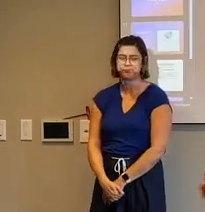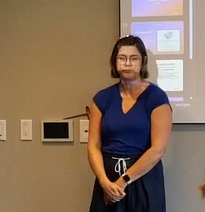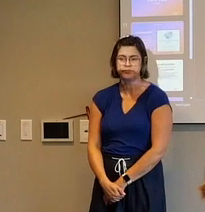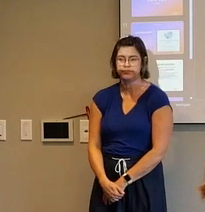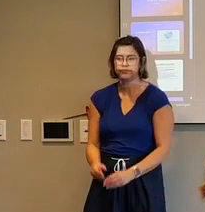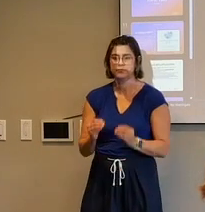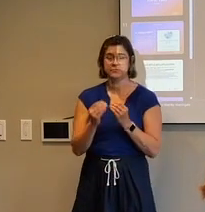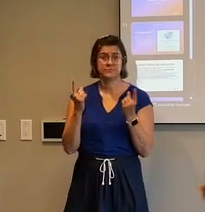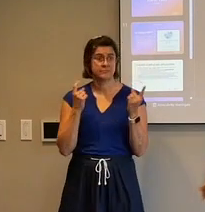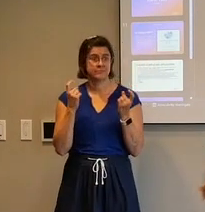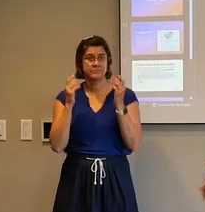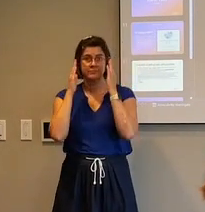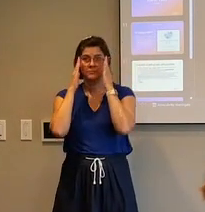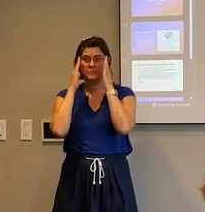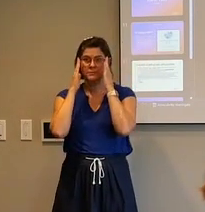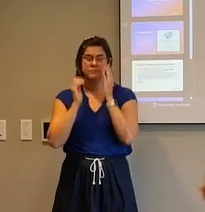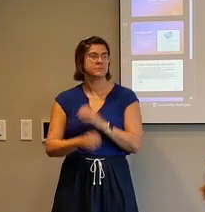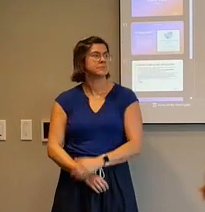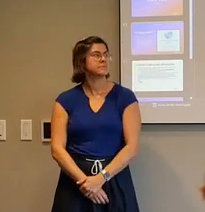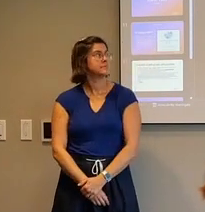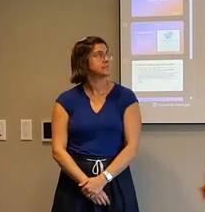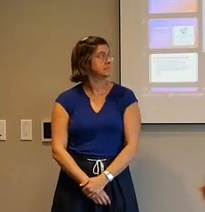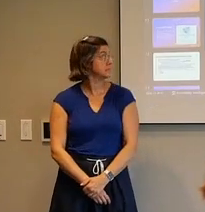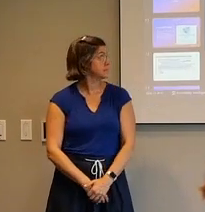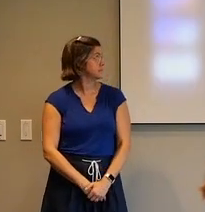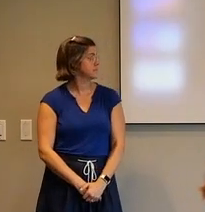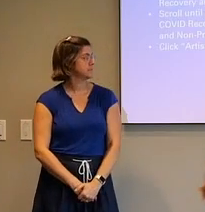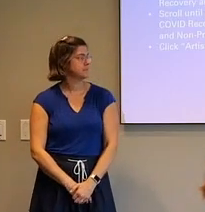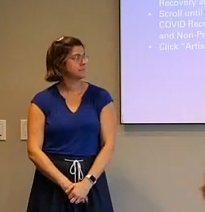Any other questions? All right.